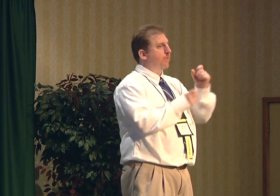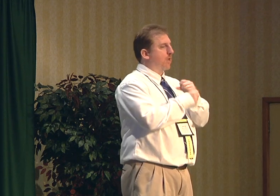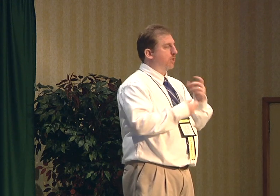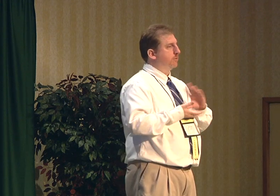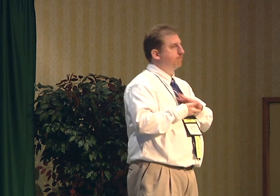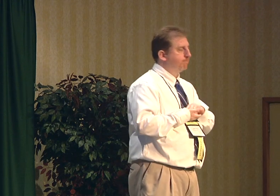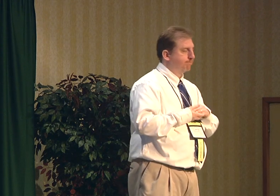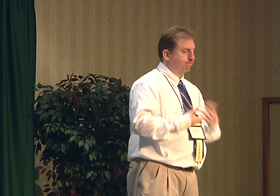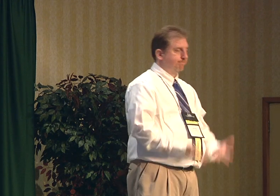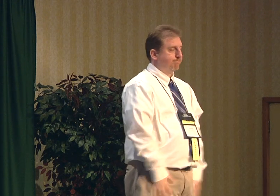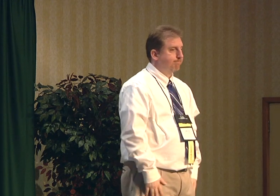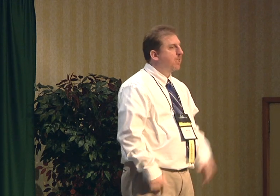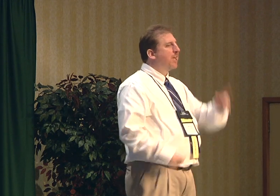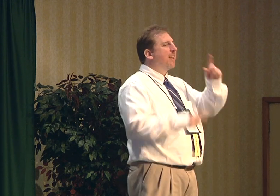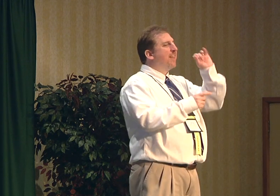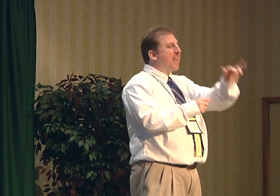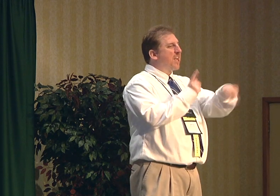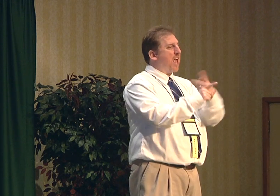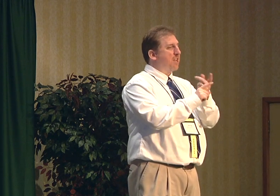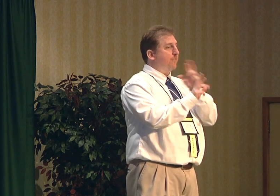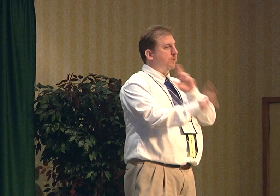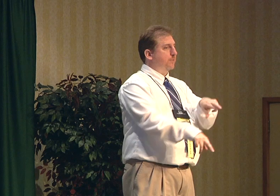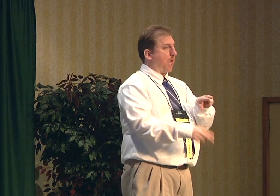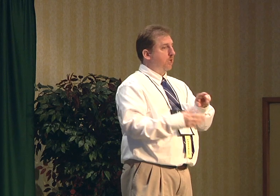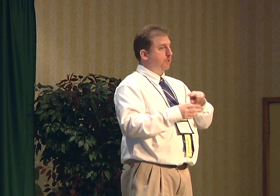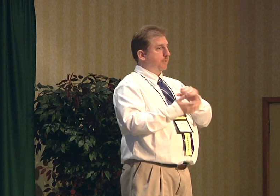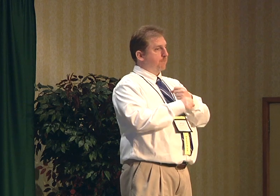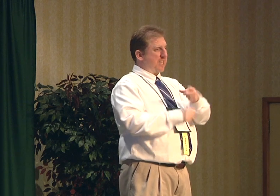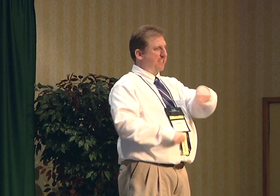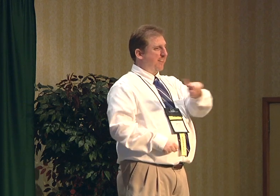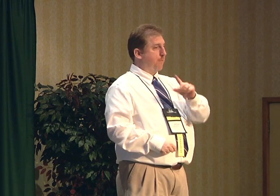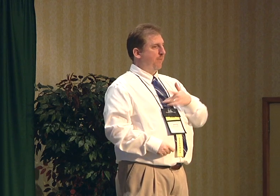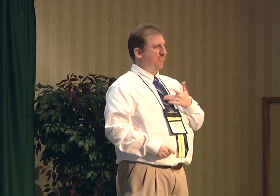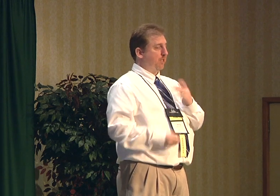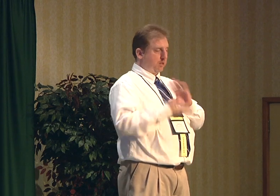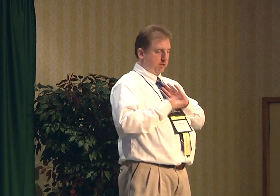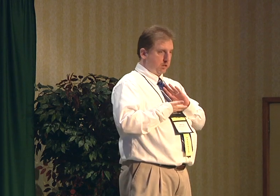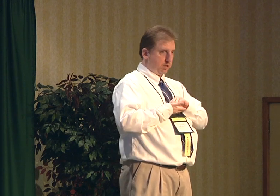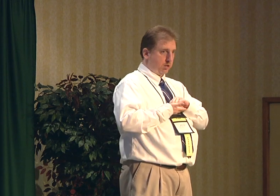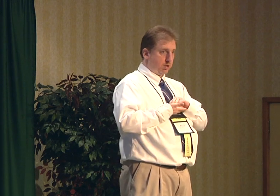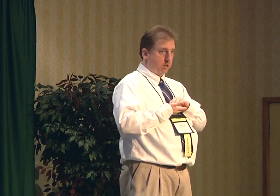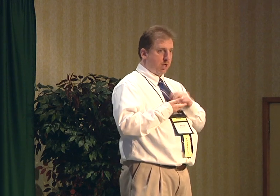And oftentimes, the deaf patient will not be able to stand up for themselves. Those kinds of